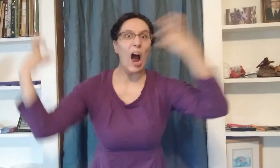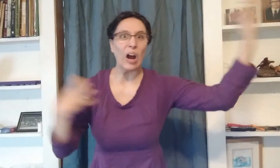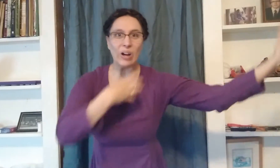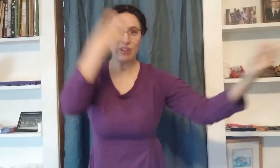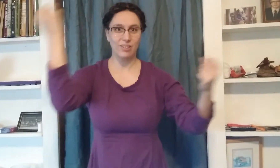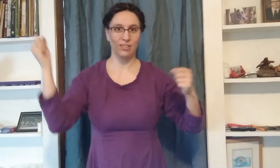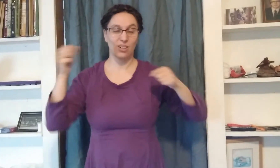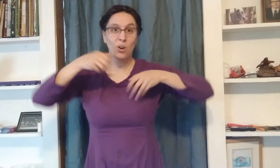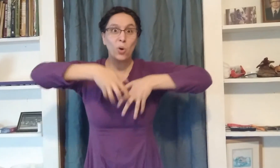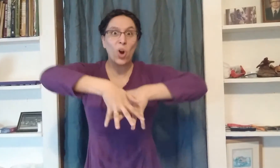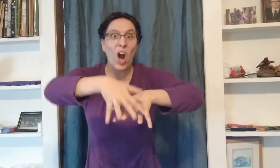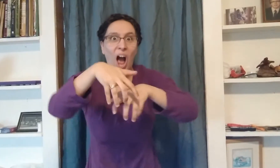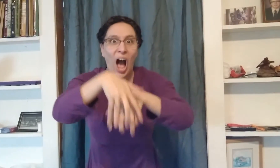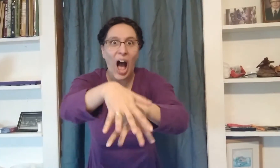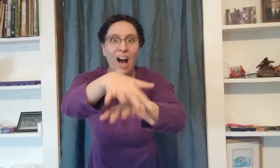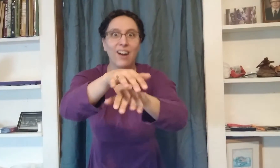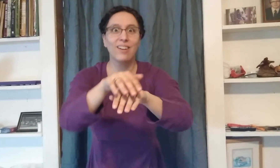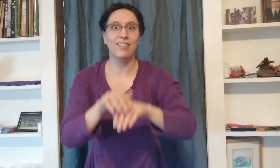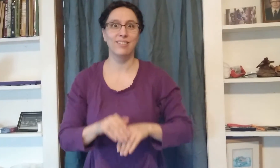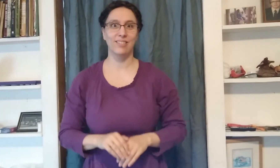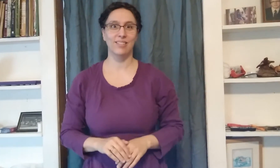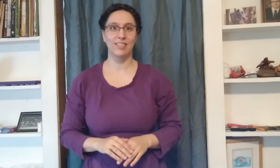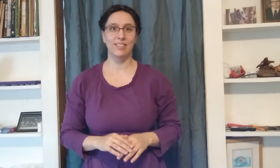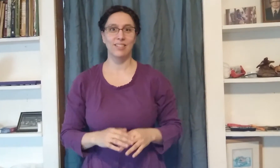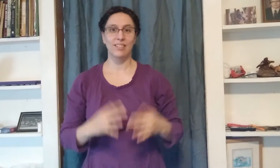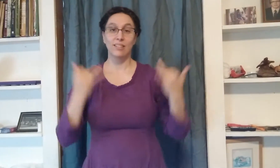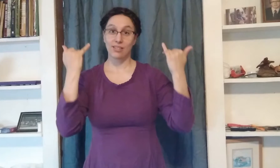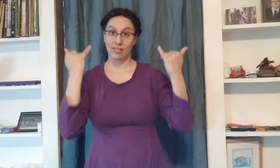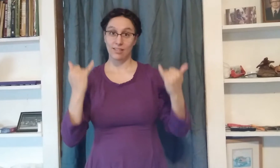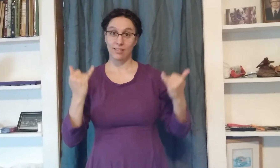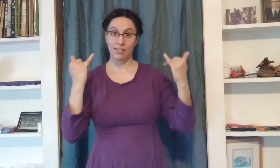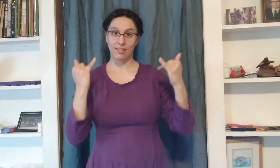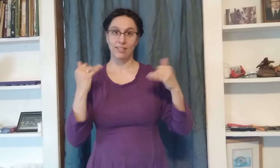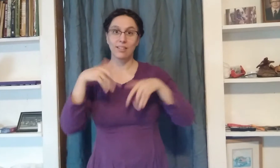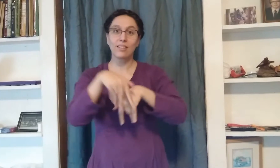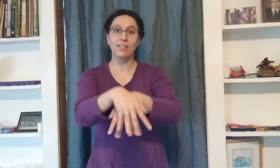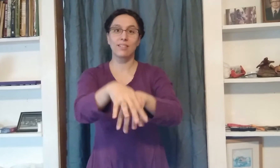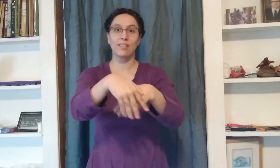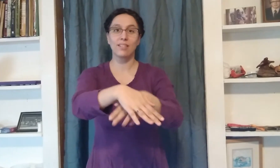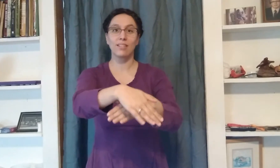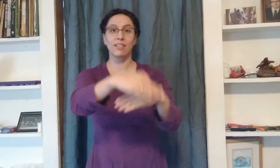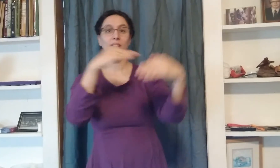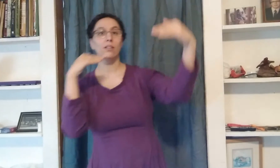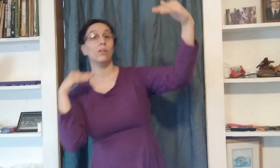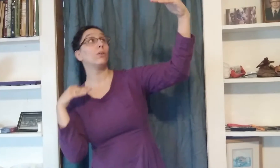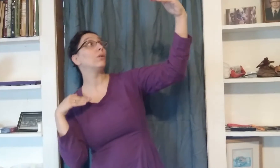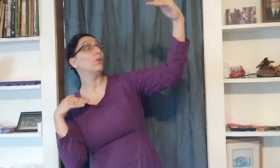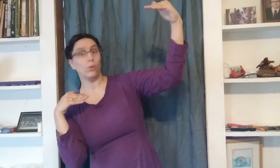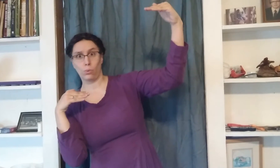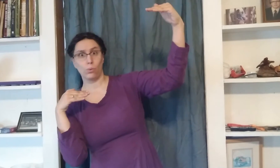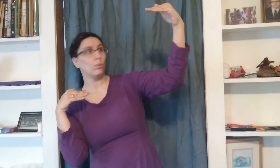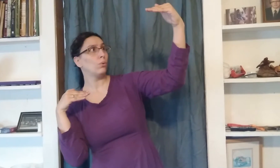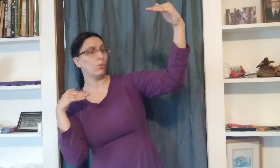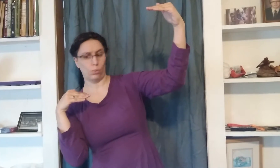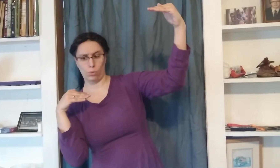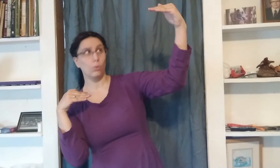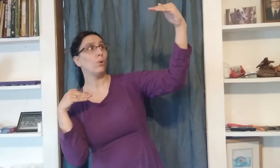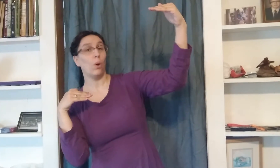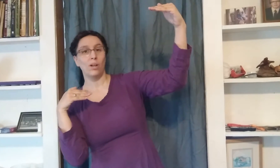we enter the fray. Though on this day our forces are dwarfed by the foe,